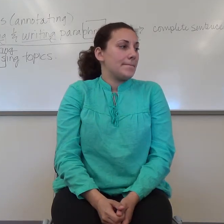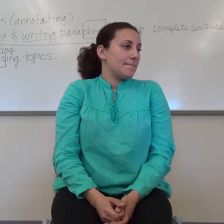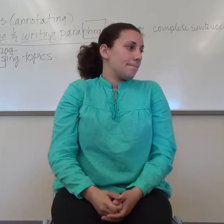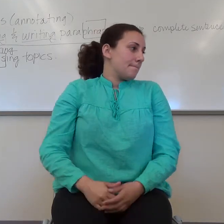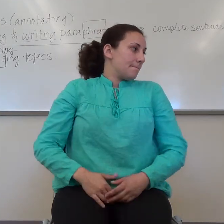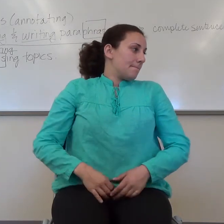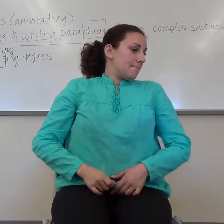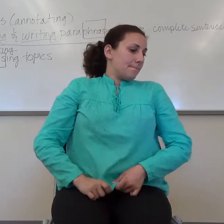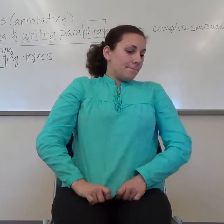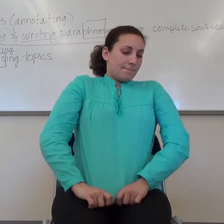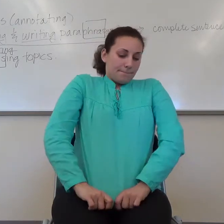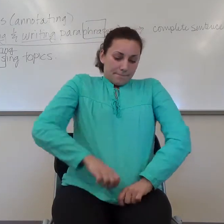So,